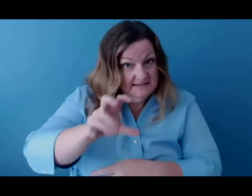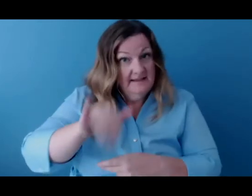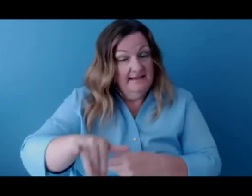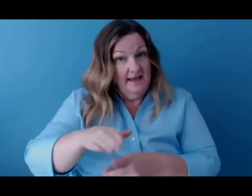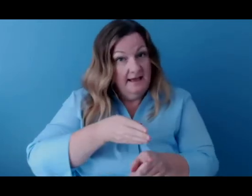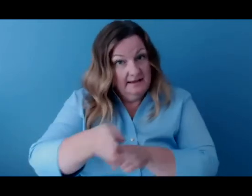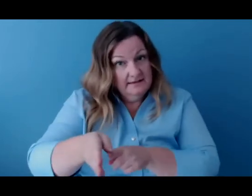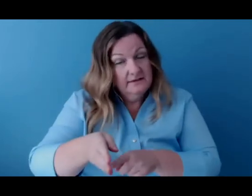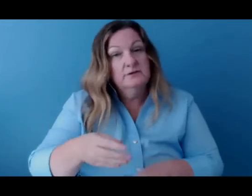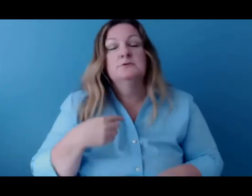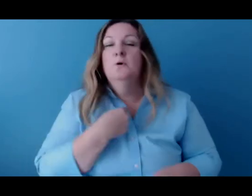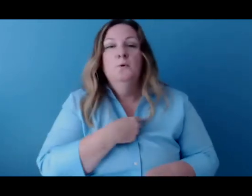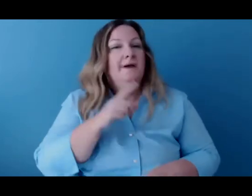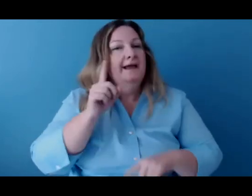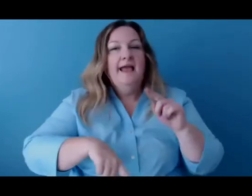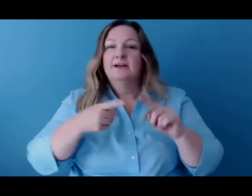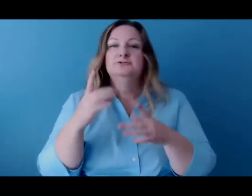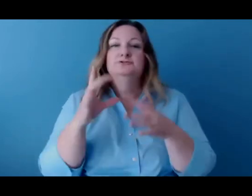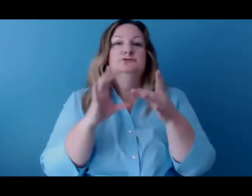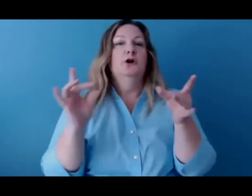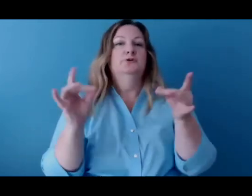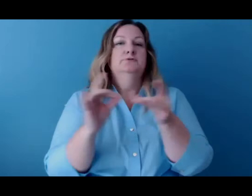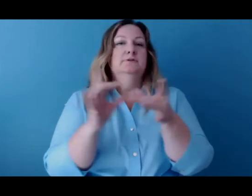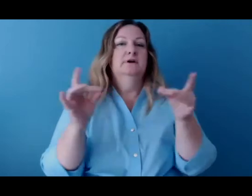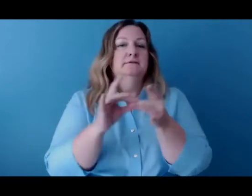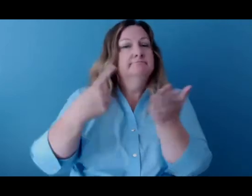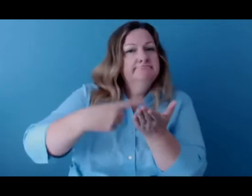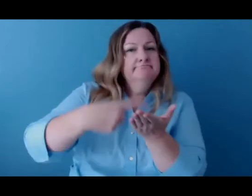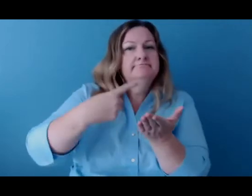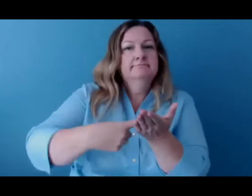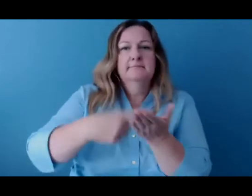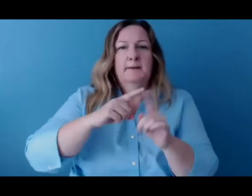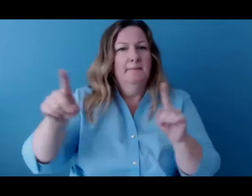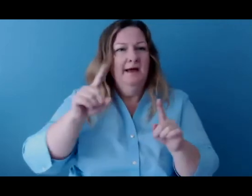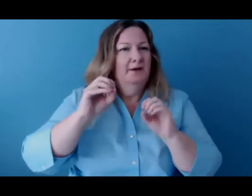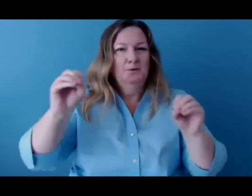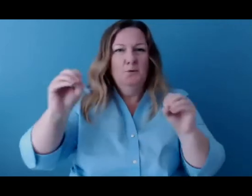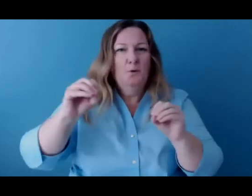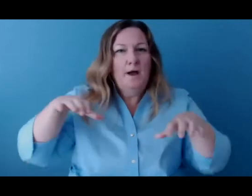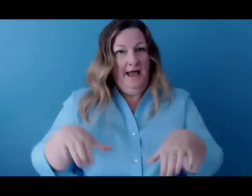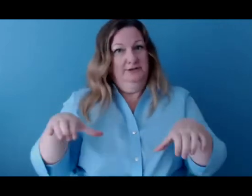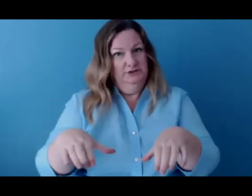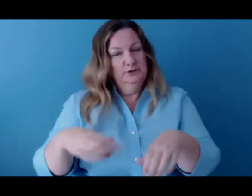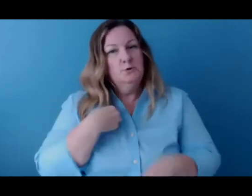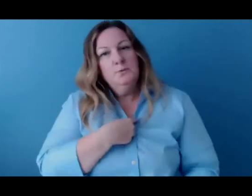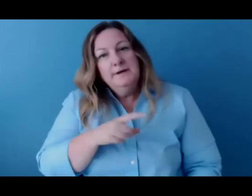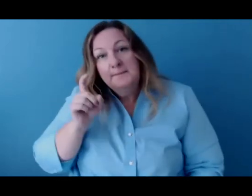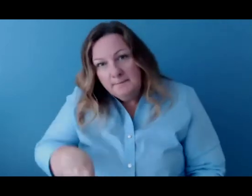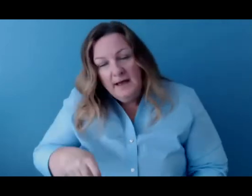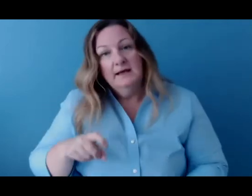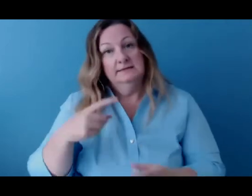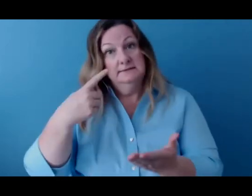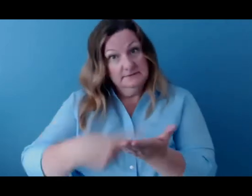be political rhetoric and not let it be just talked about and actually implement it into our society. With suicide rates, you